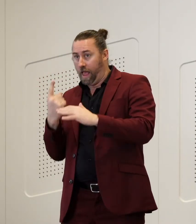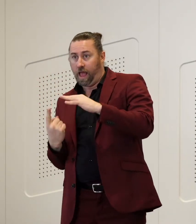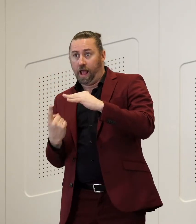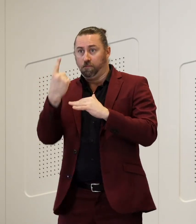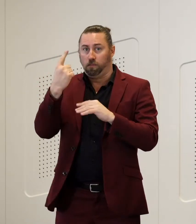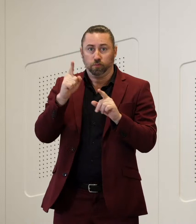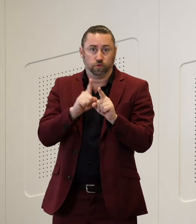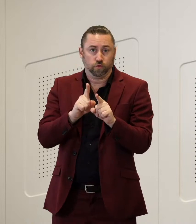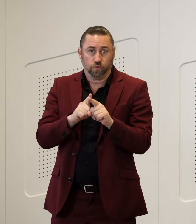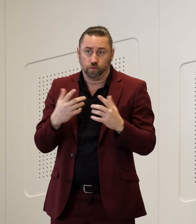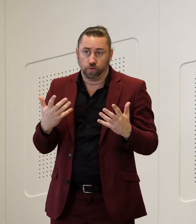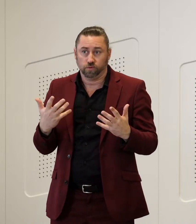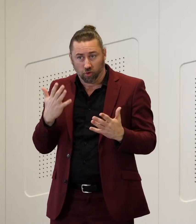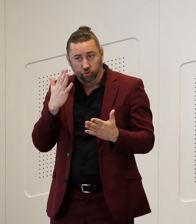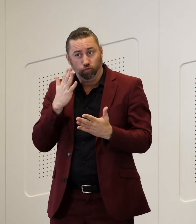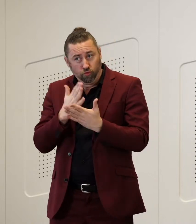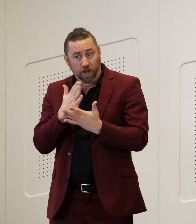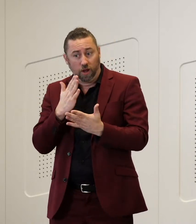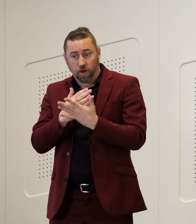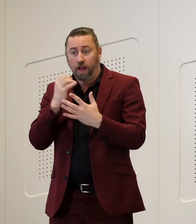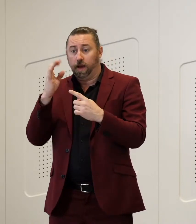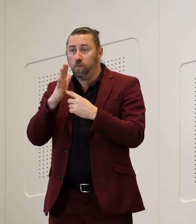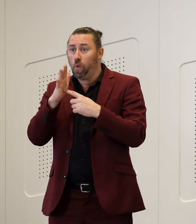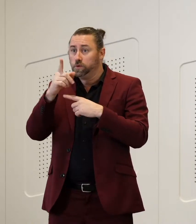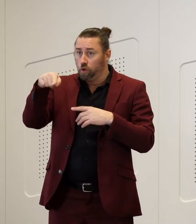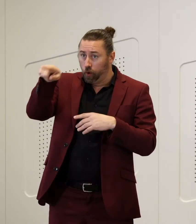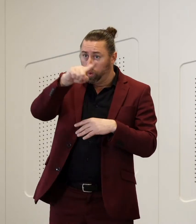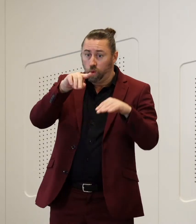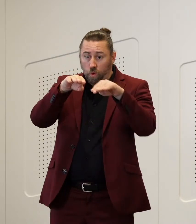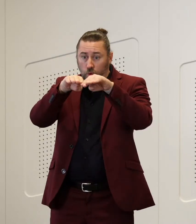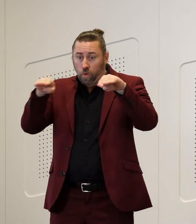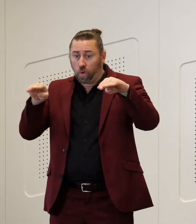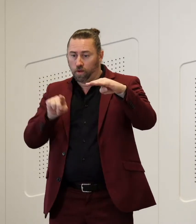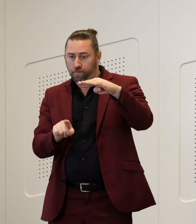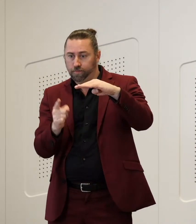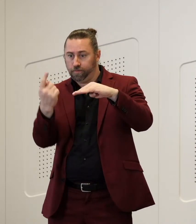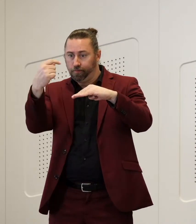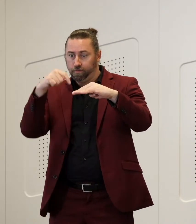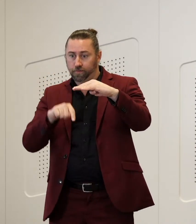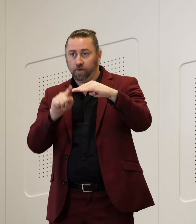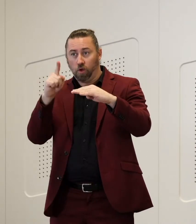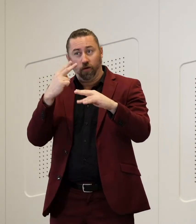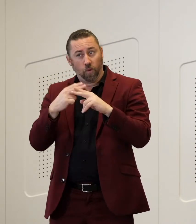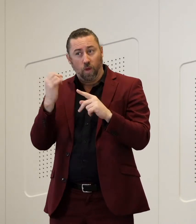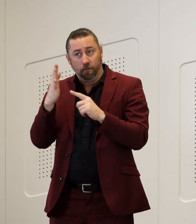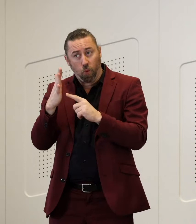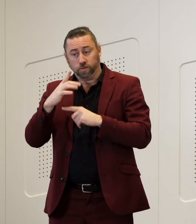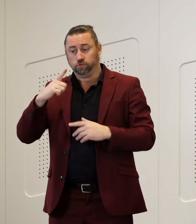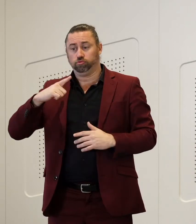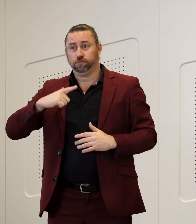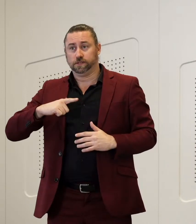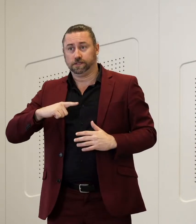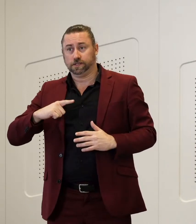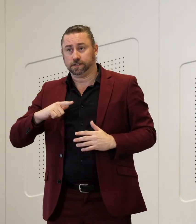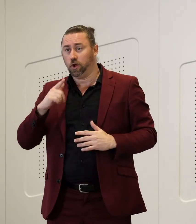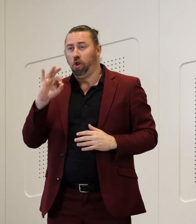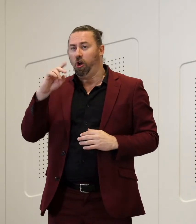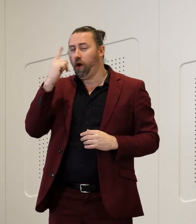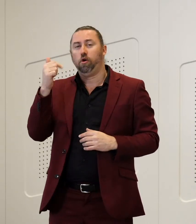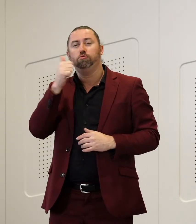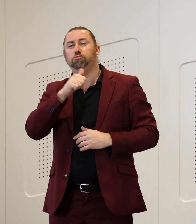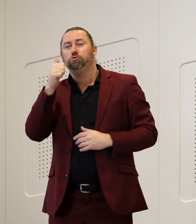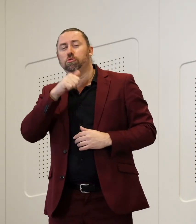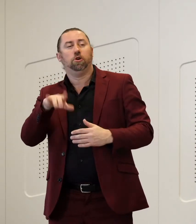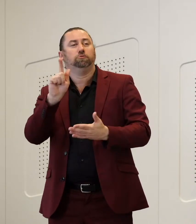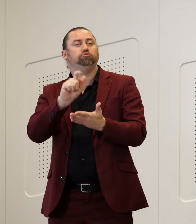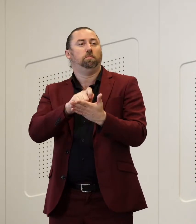critical it is that people in that border zone only travel for those essential reasons that were